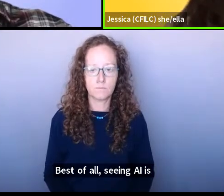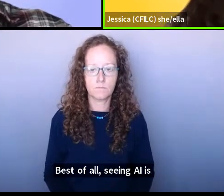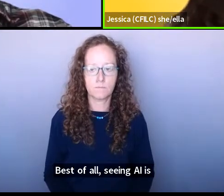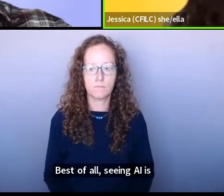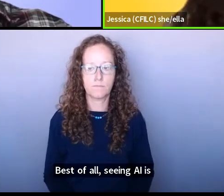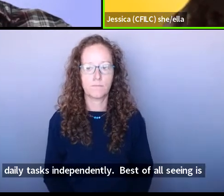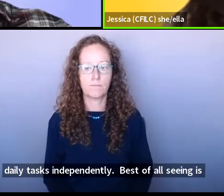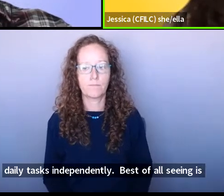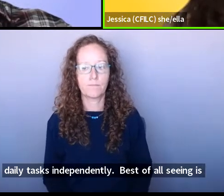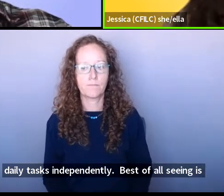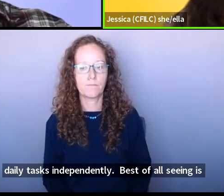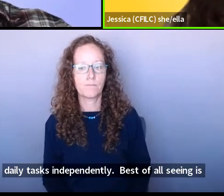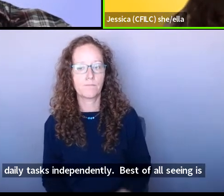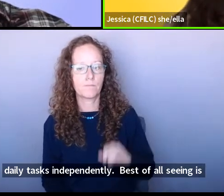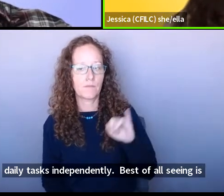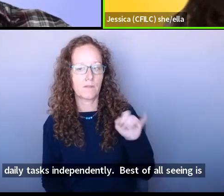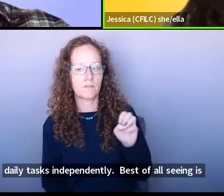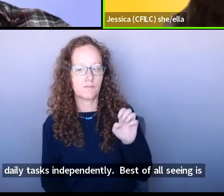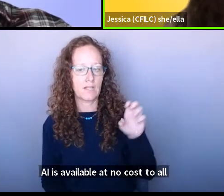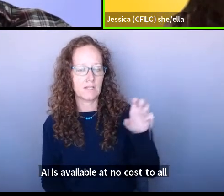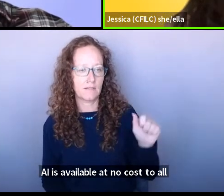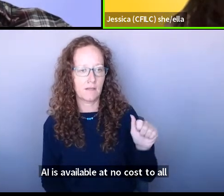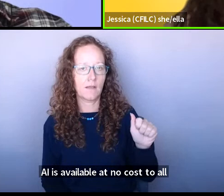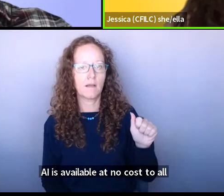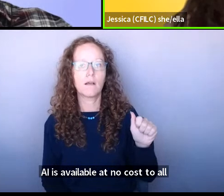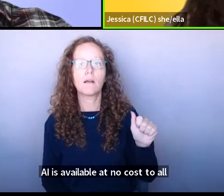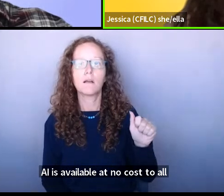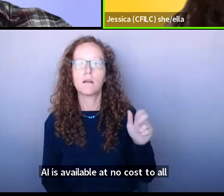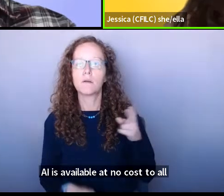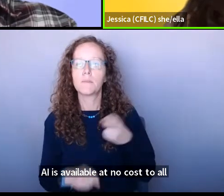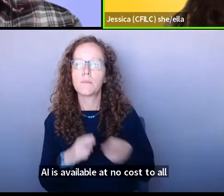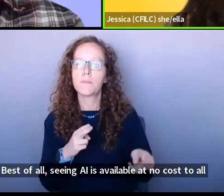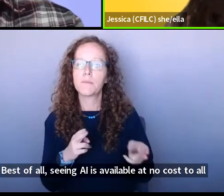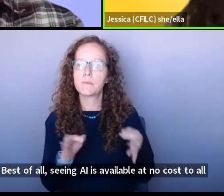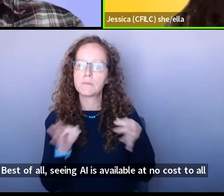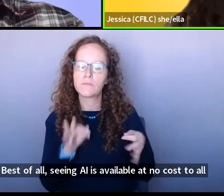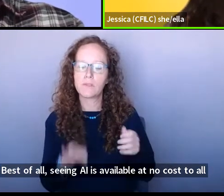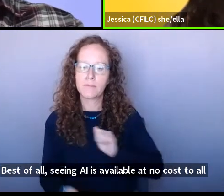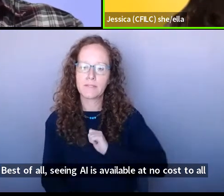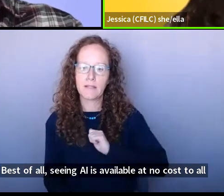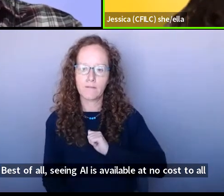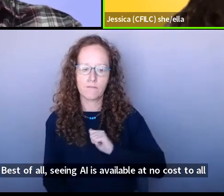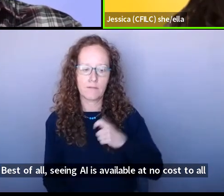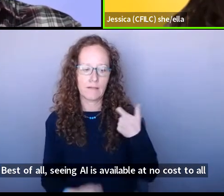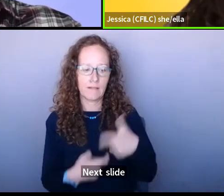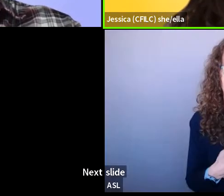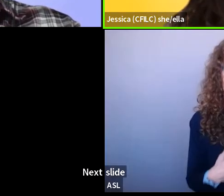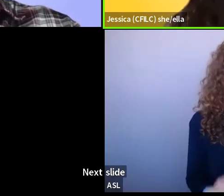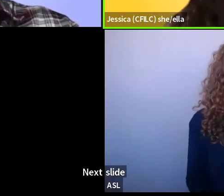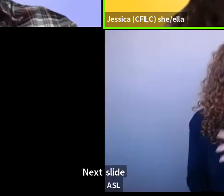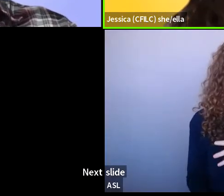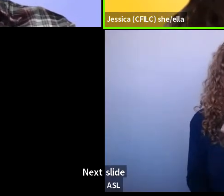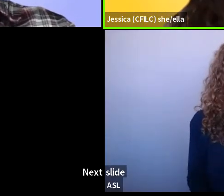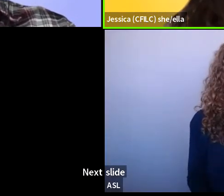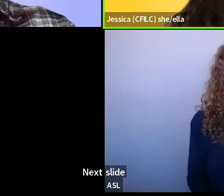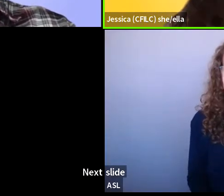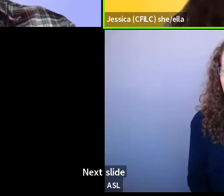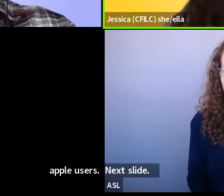And a quick audio description of myself. I am a Latina woman with brown eyes, brown